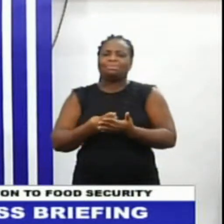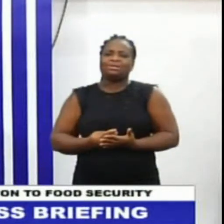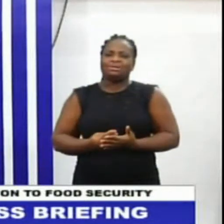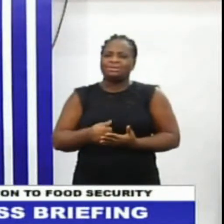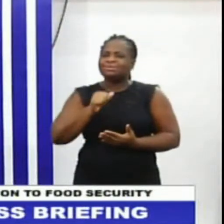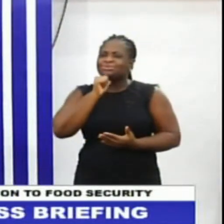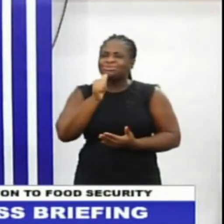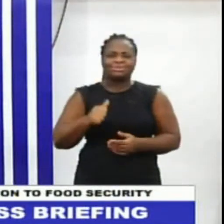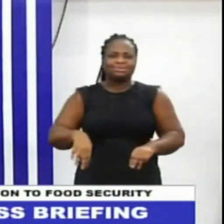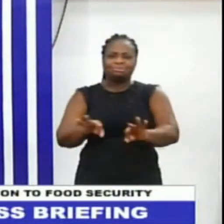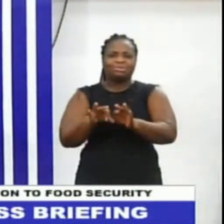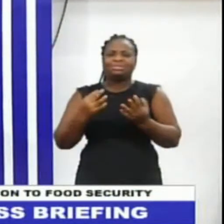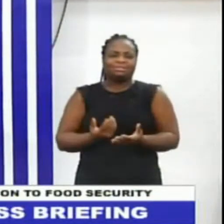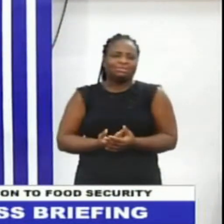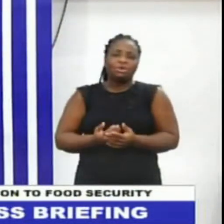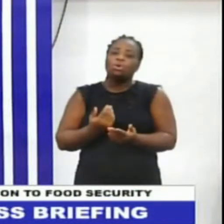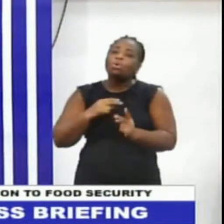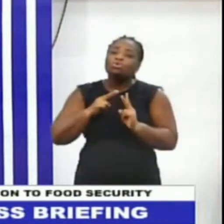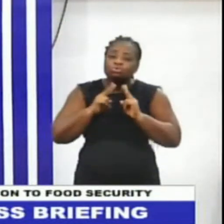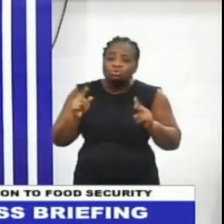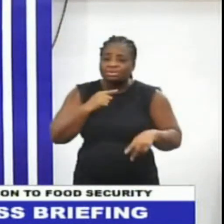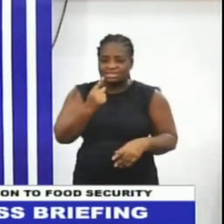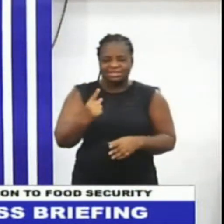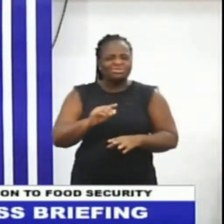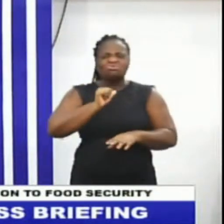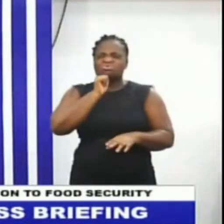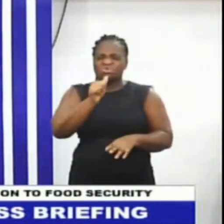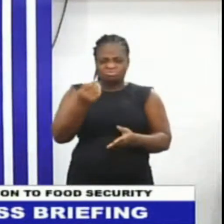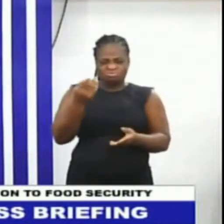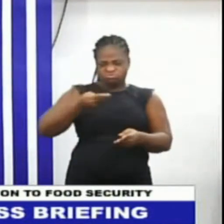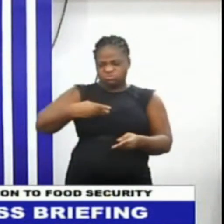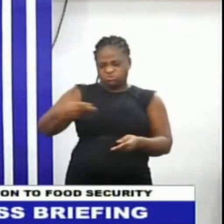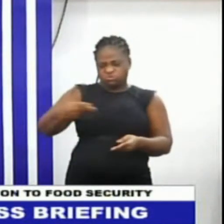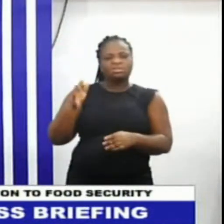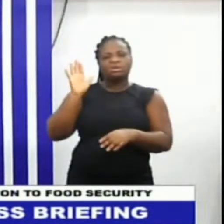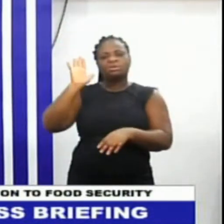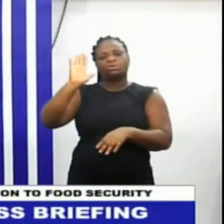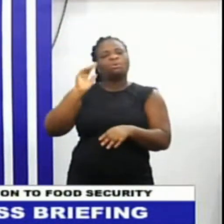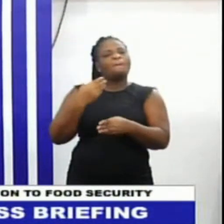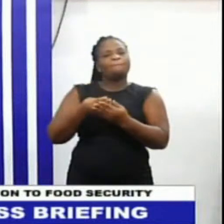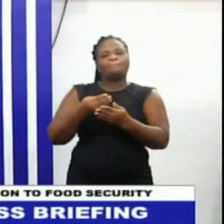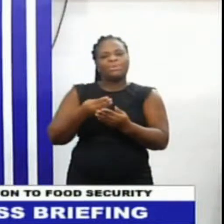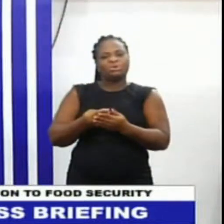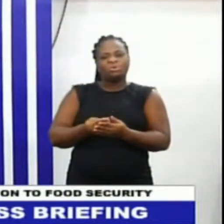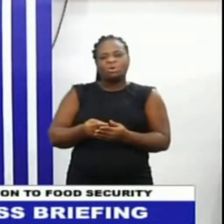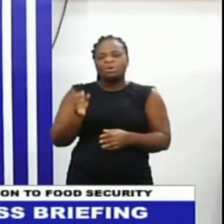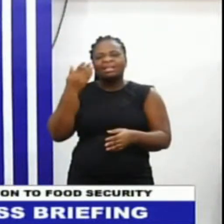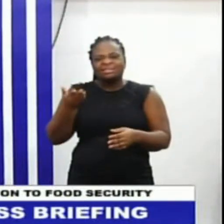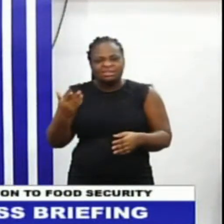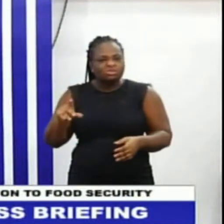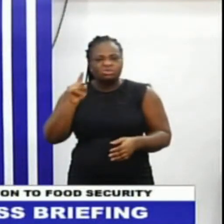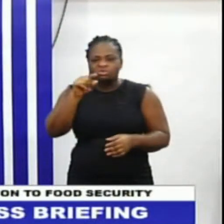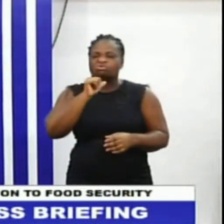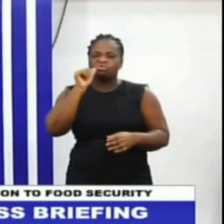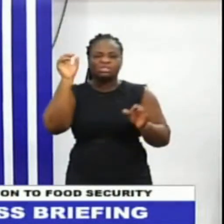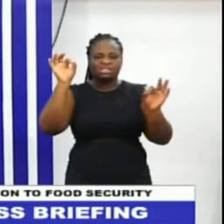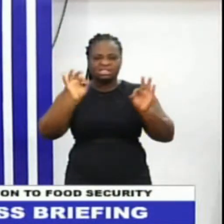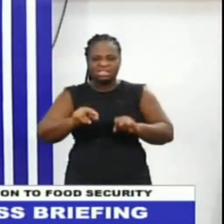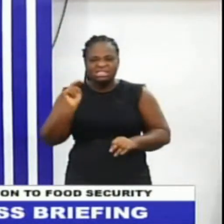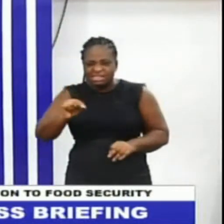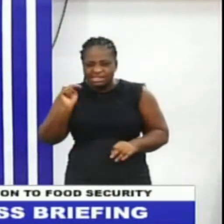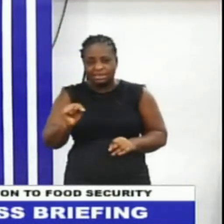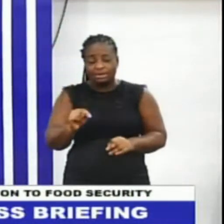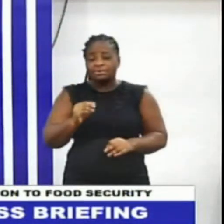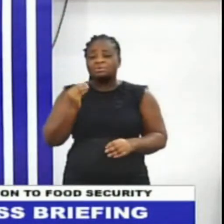unnecessary. So we are saying that don't waste your money on unnecessary stocks of food, because the food will be there tomorrow